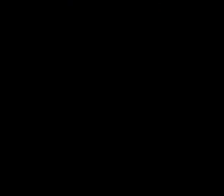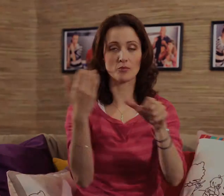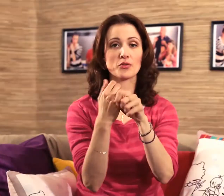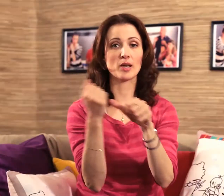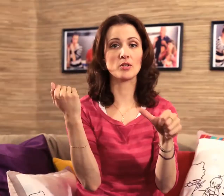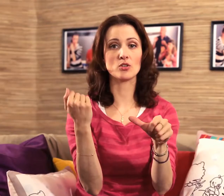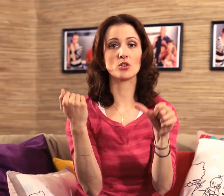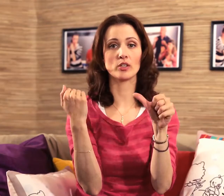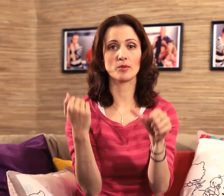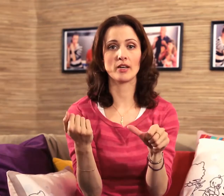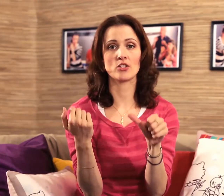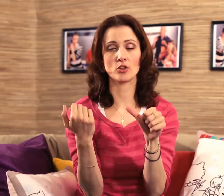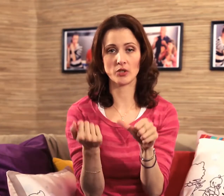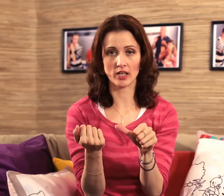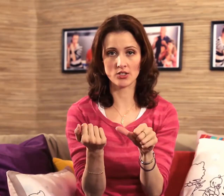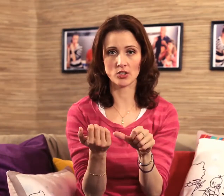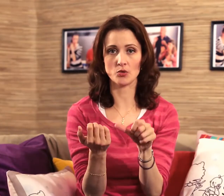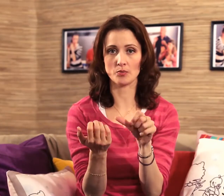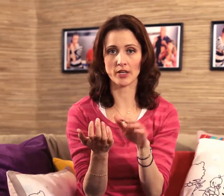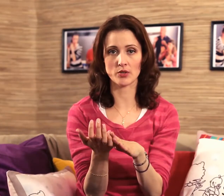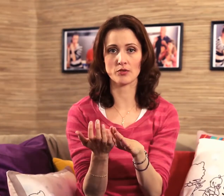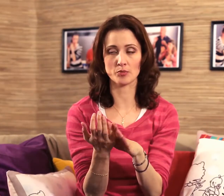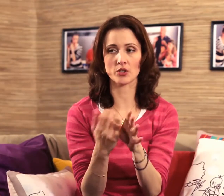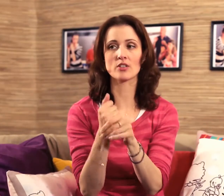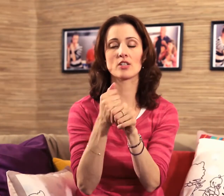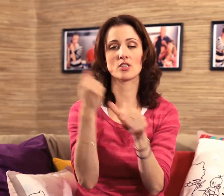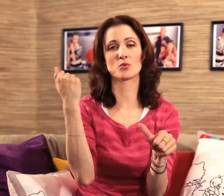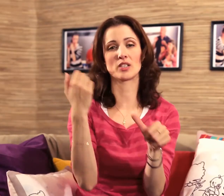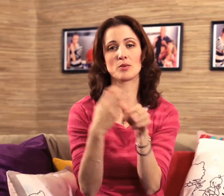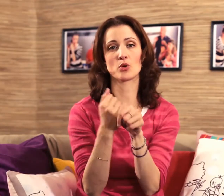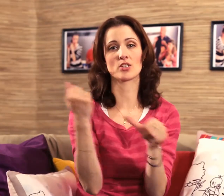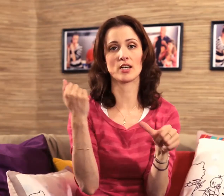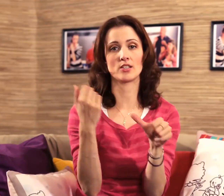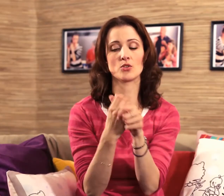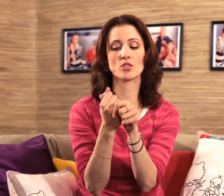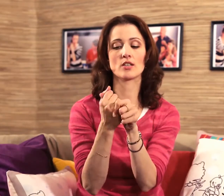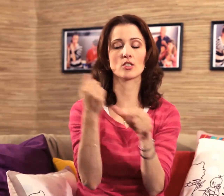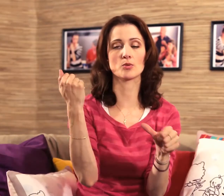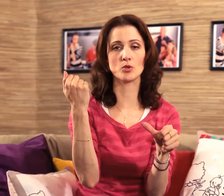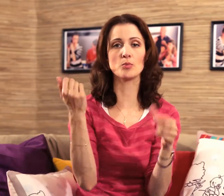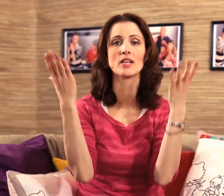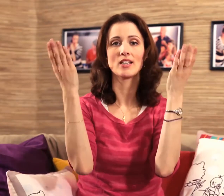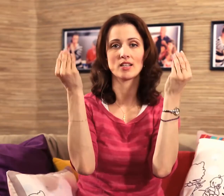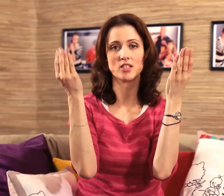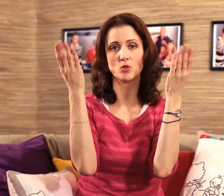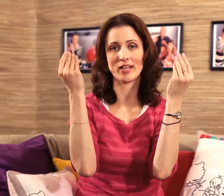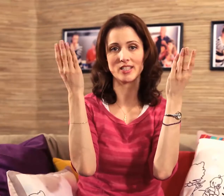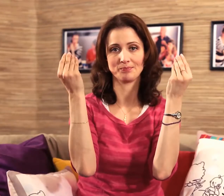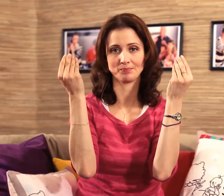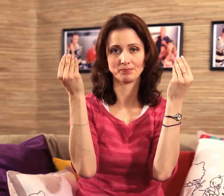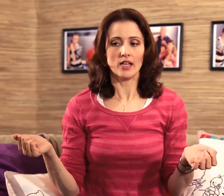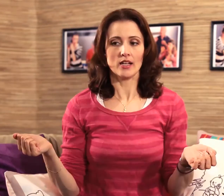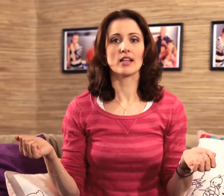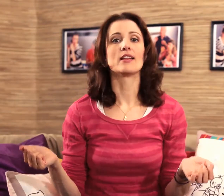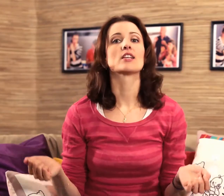For families who do elimination communication, who potty train from birth, this is a really important sign to use. This is poop, this is wet. Then the sign